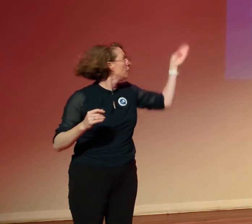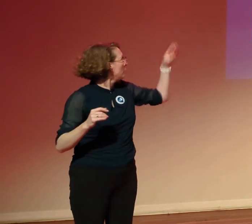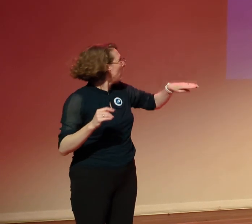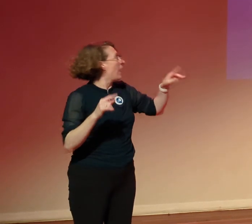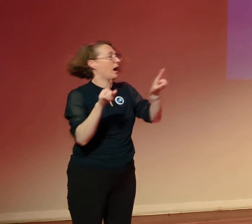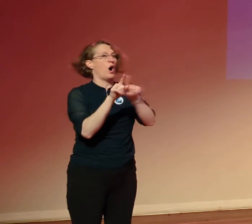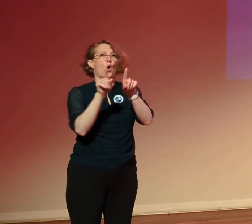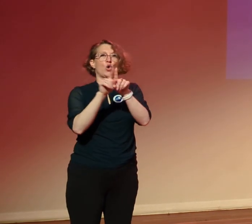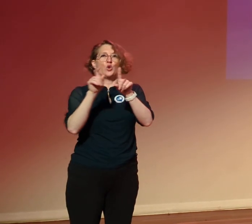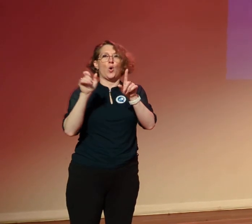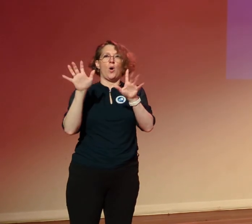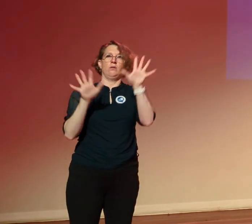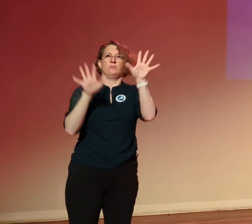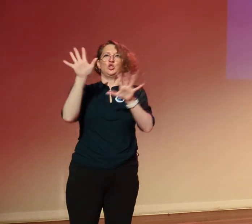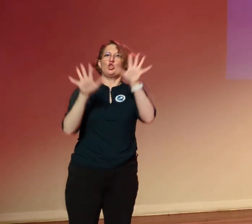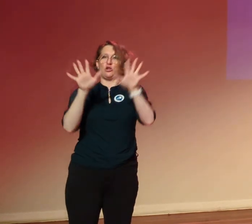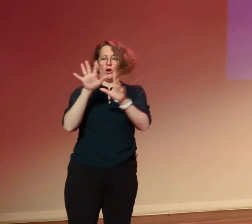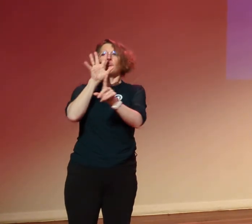gestures.